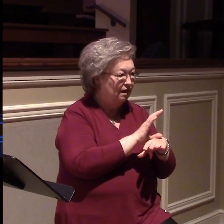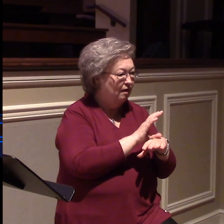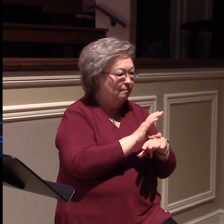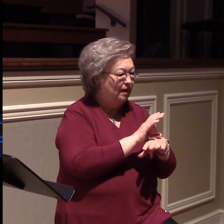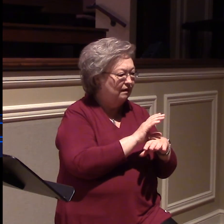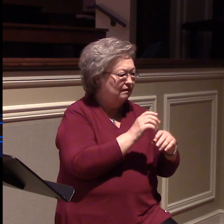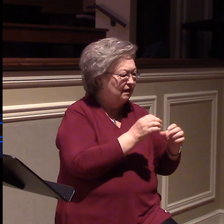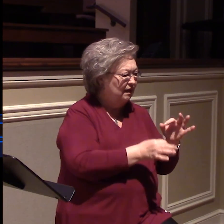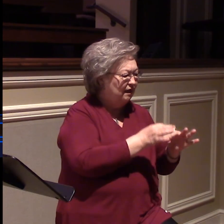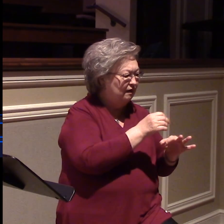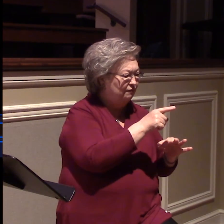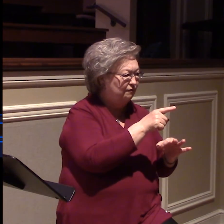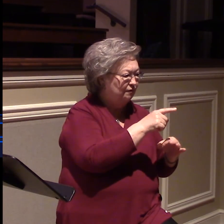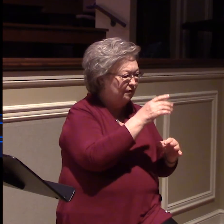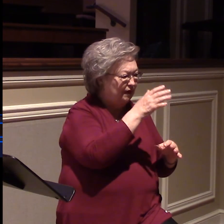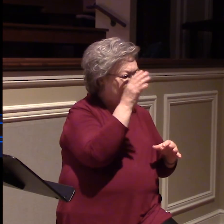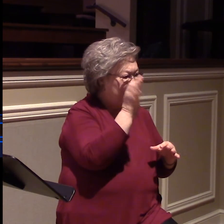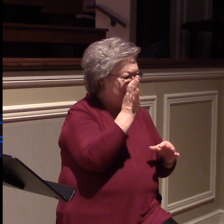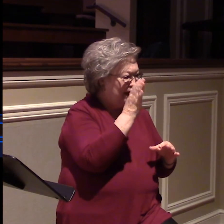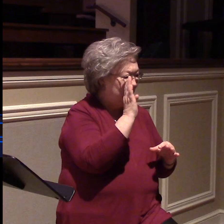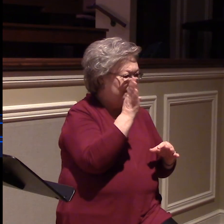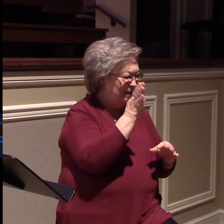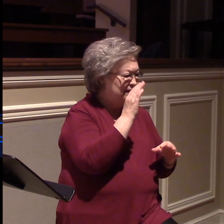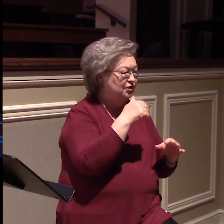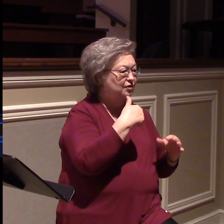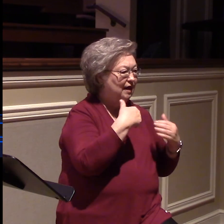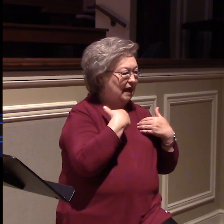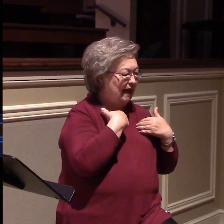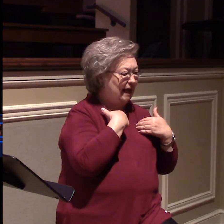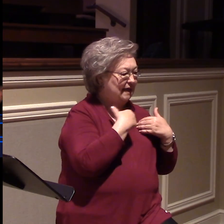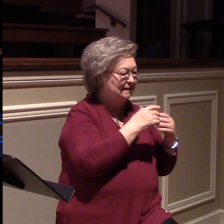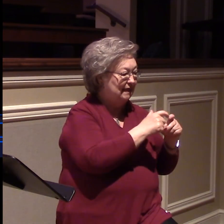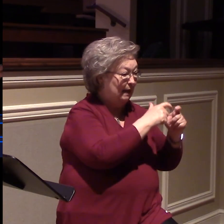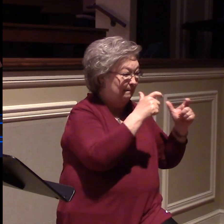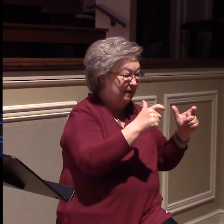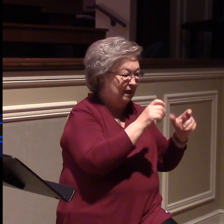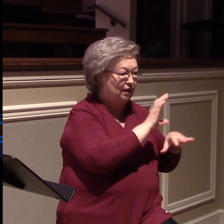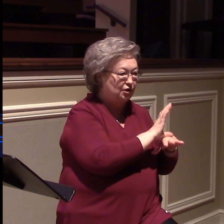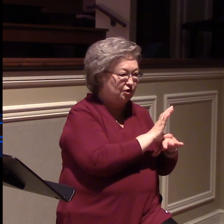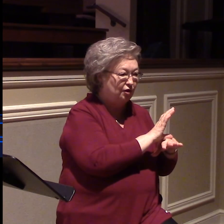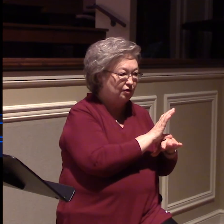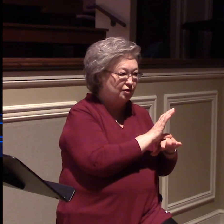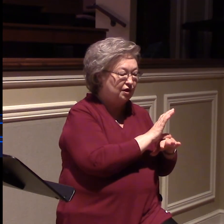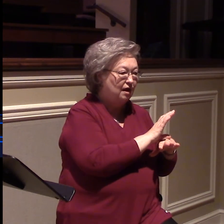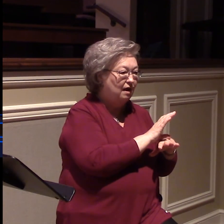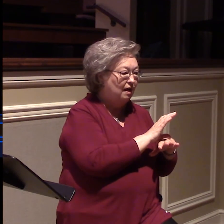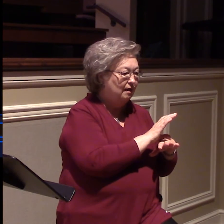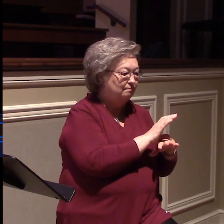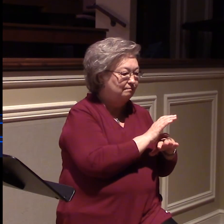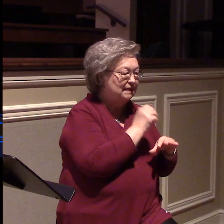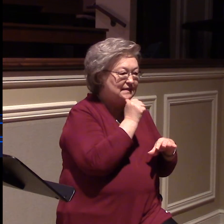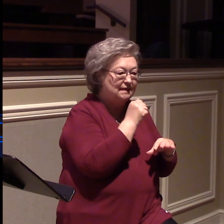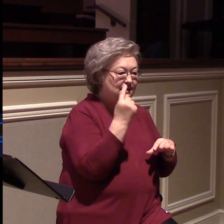or as faithful as you need to be. And so, I found myself being introduced to one of the rising stars in the Southern